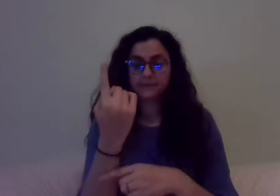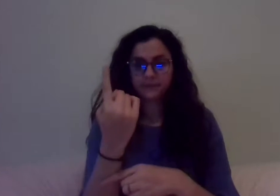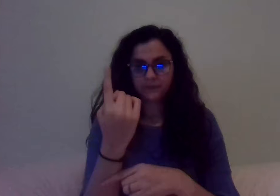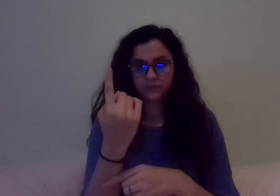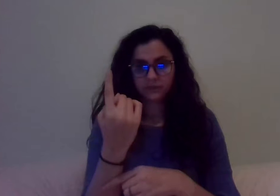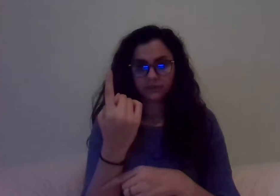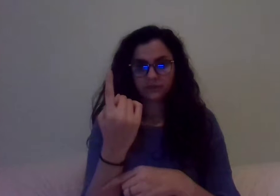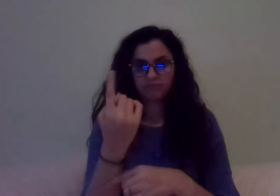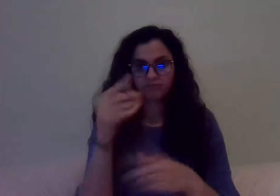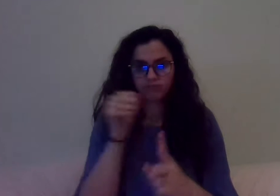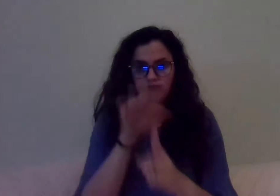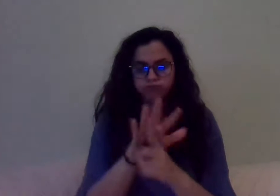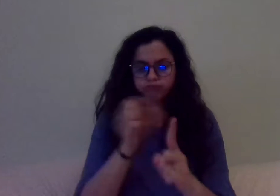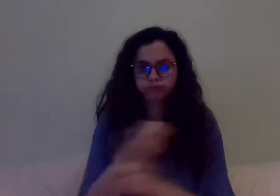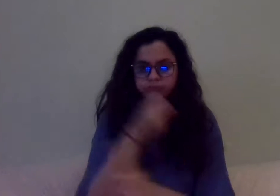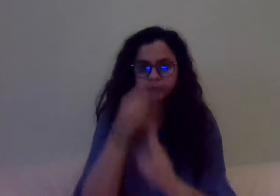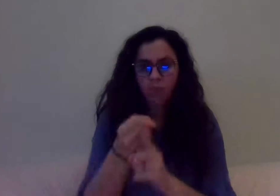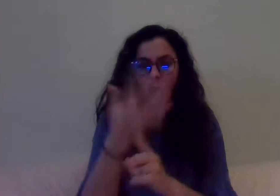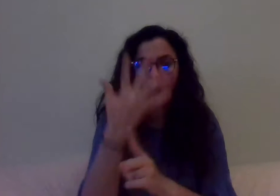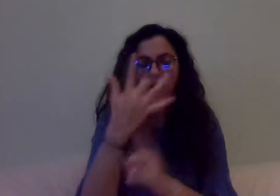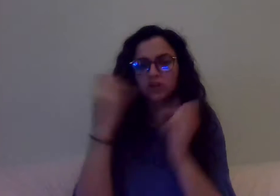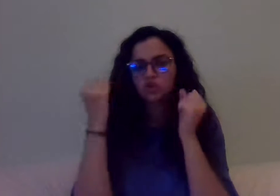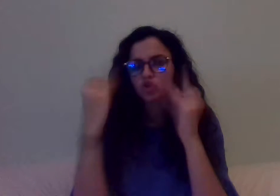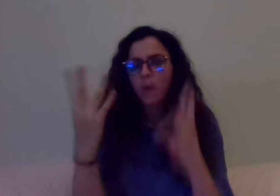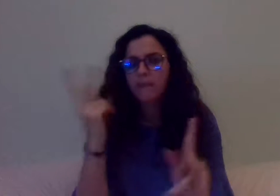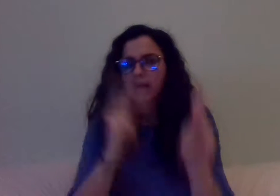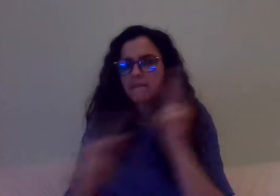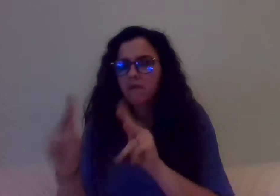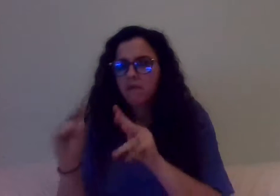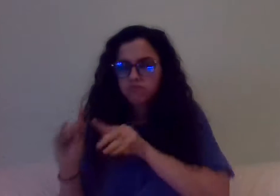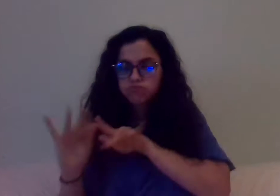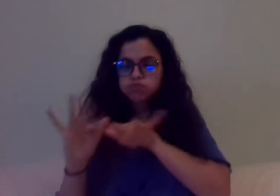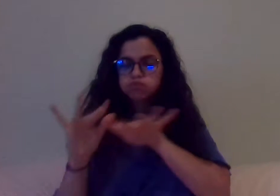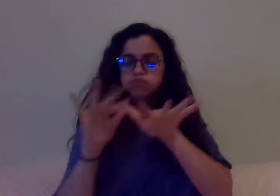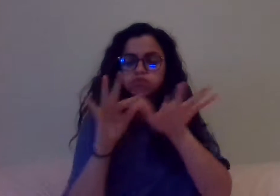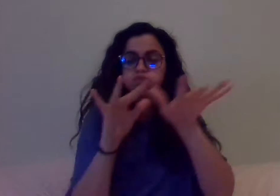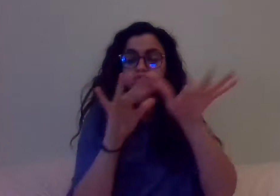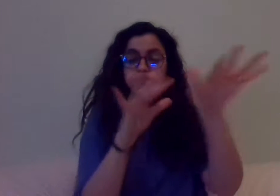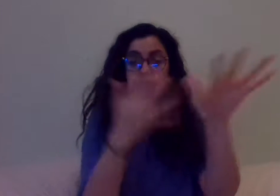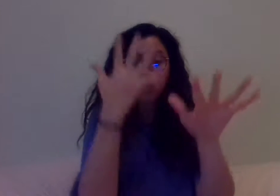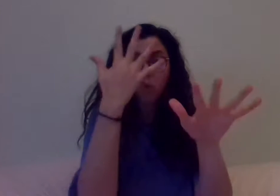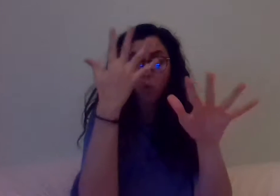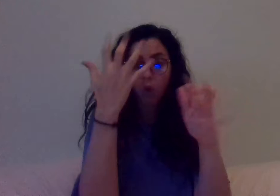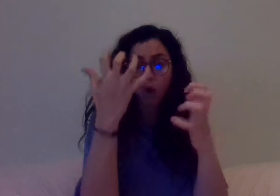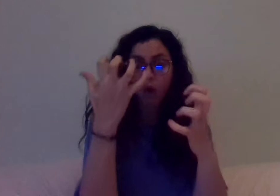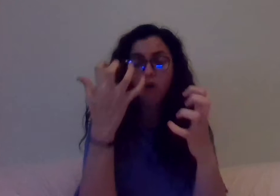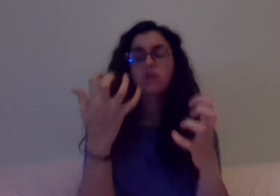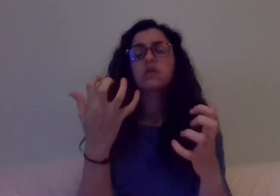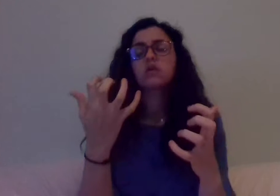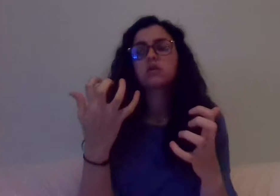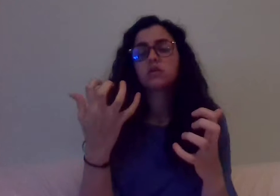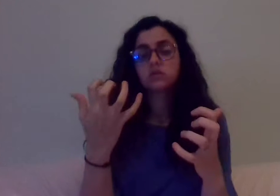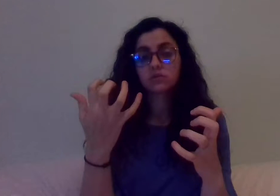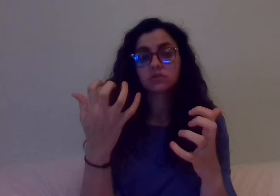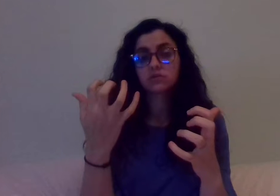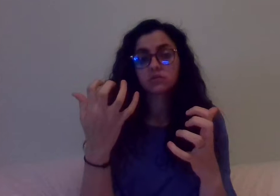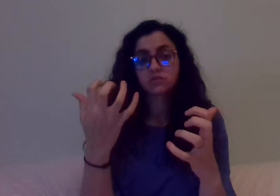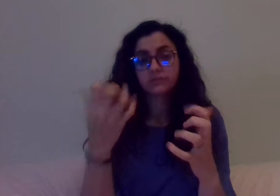a great flow of people. What happened was that Europeans had, as they're